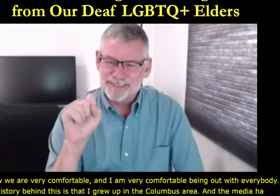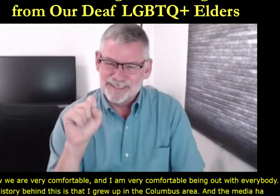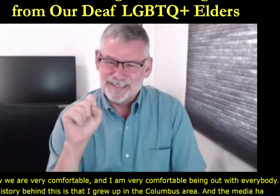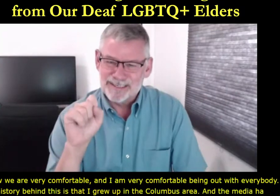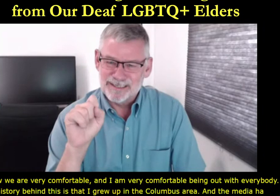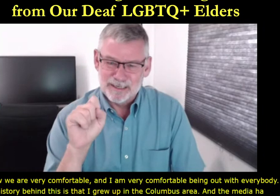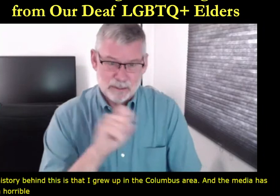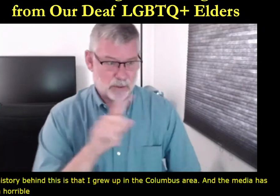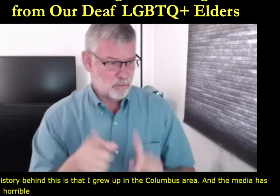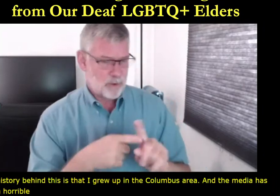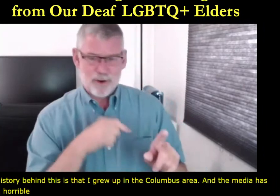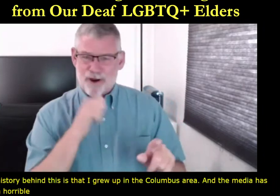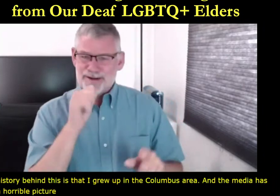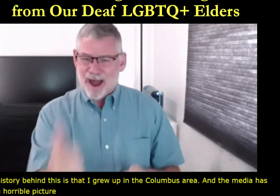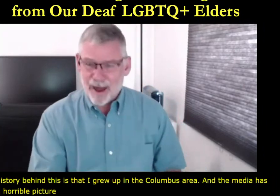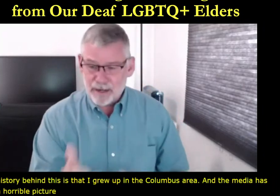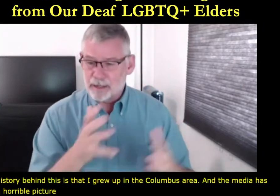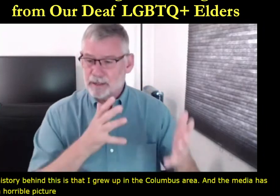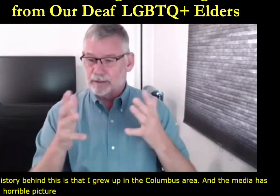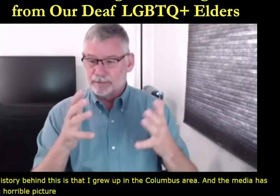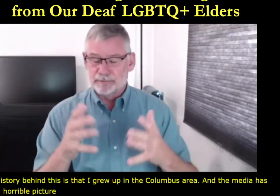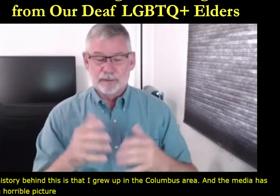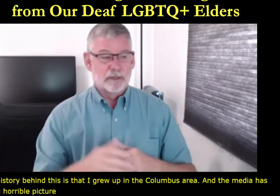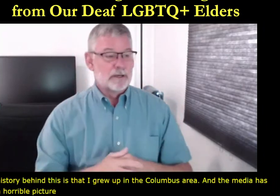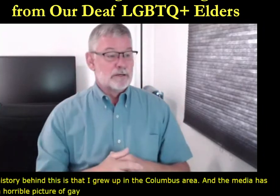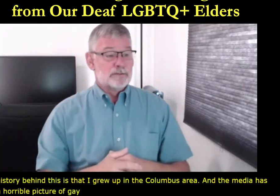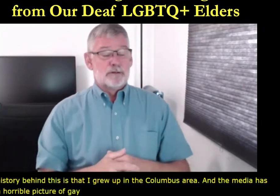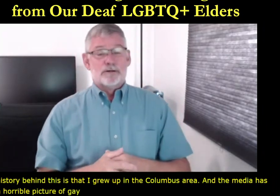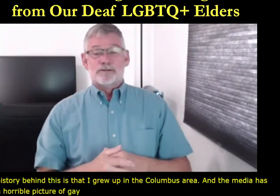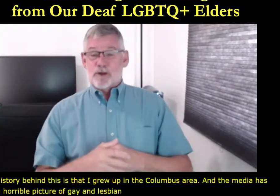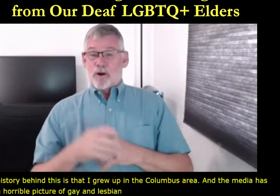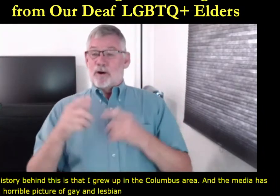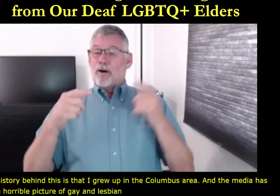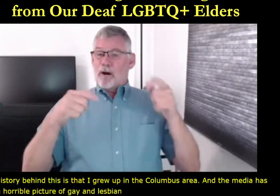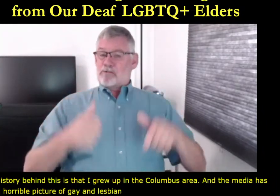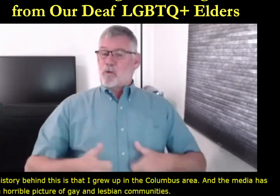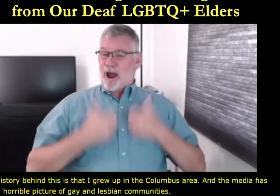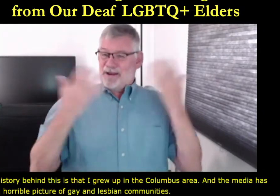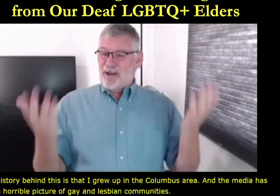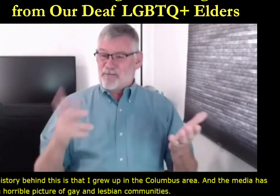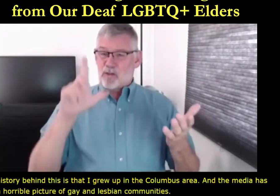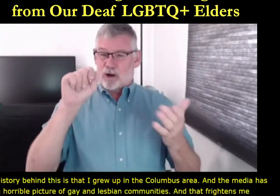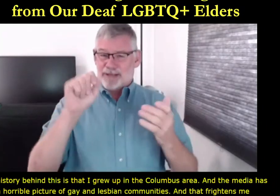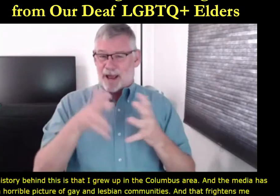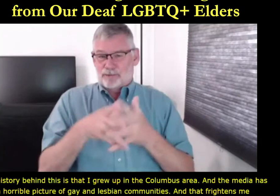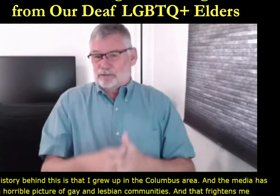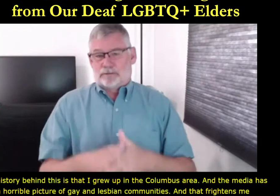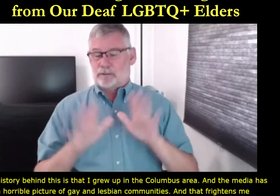i thought of myself as criminal we're not but that's what the media showed me it painted this as